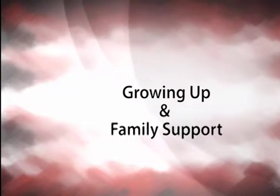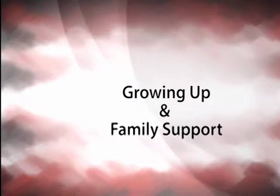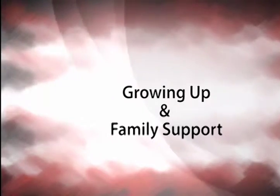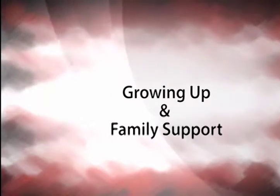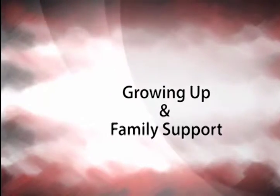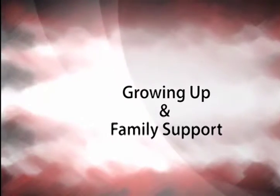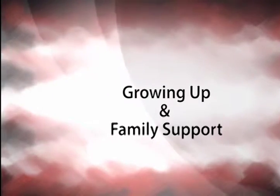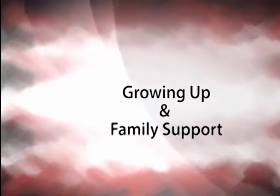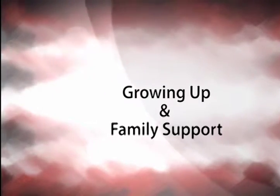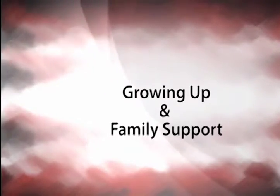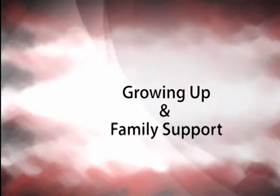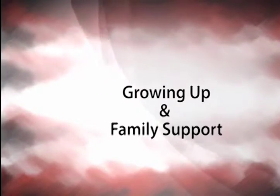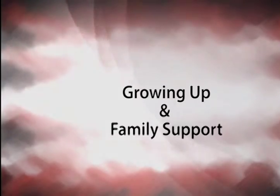Title, Growing Up and Family Support.